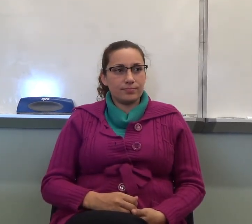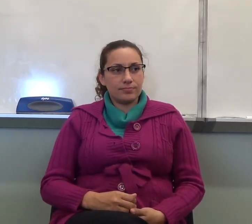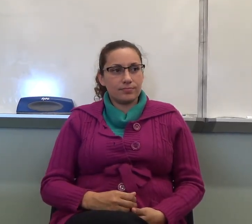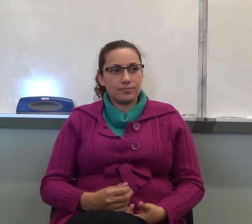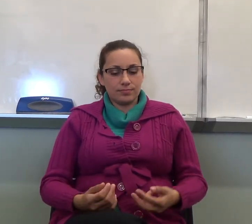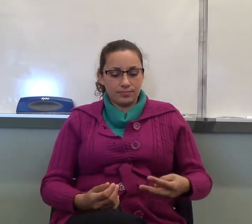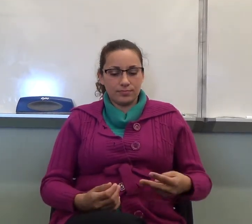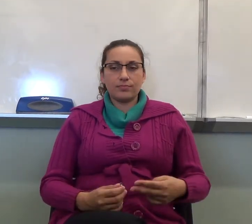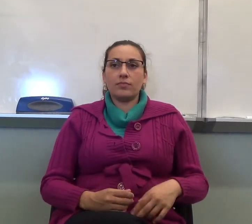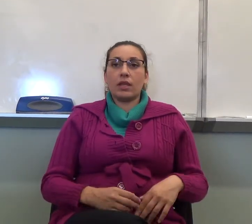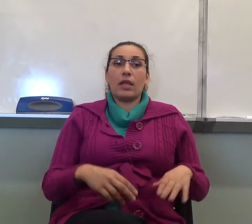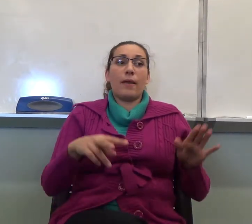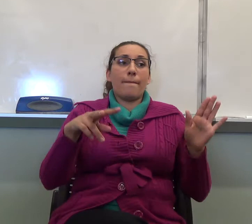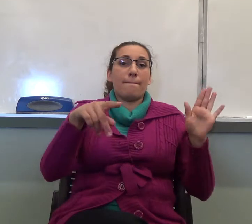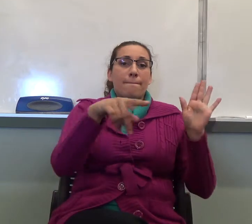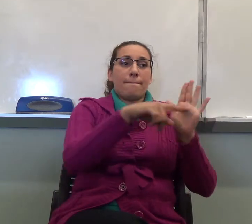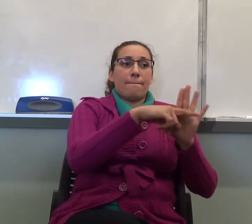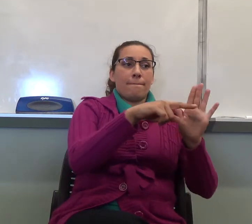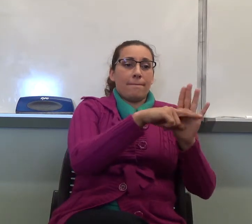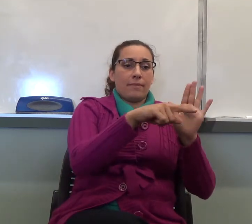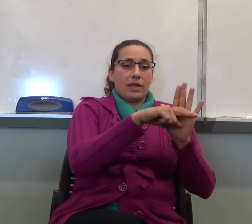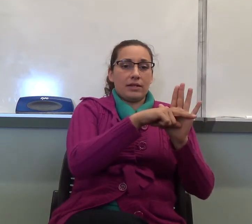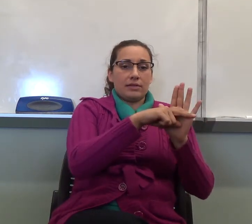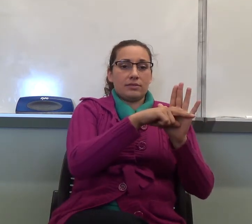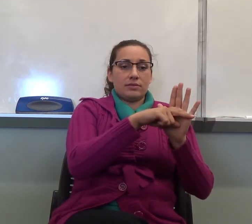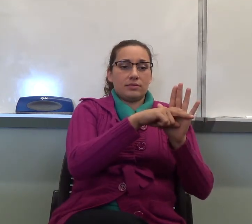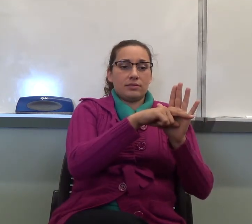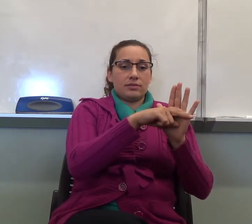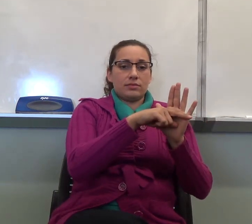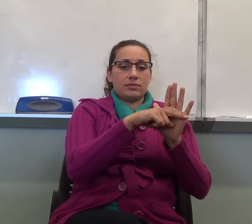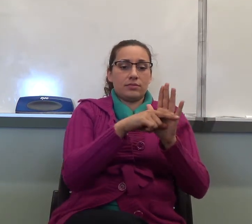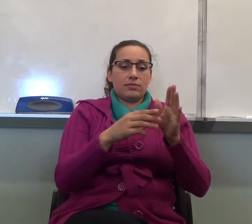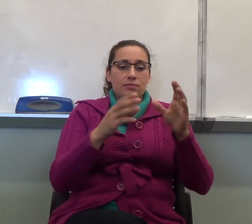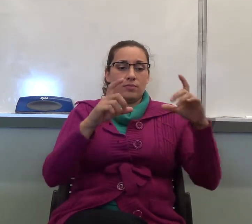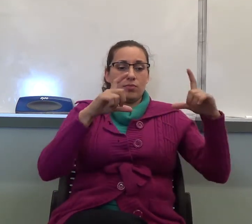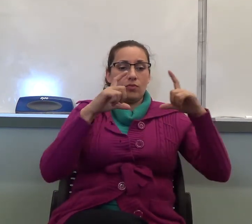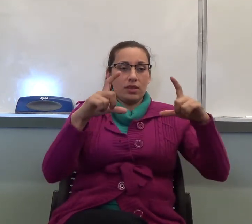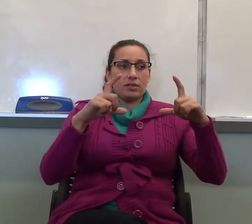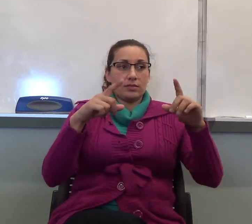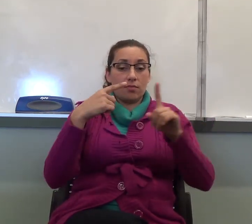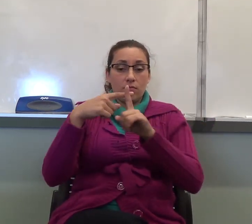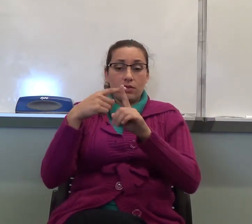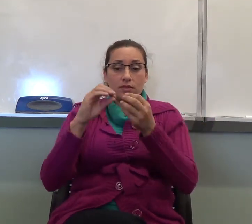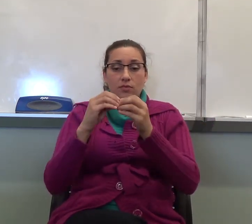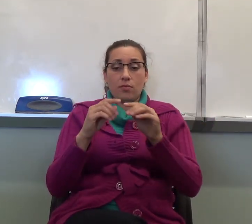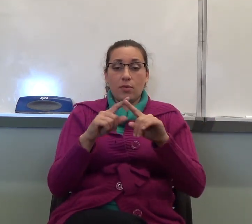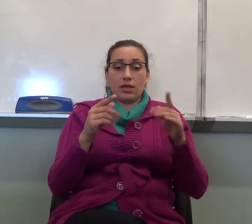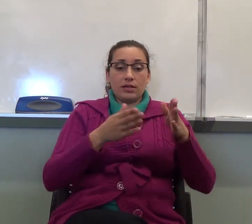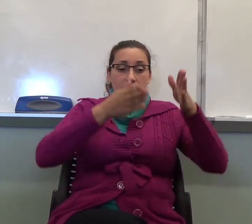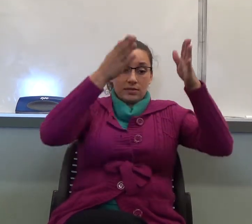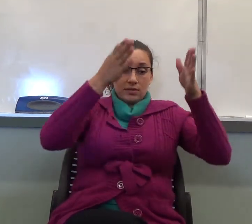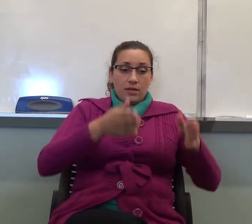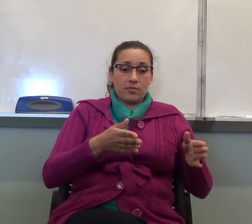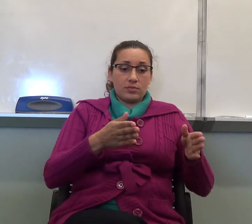around a negative number gets you a positive number. But minus with absolute values around a negative number gets you a negative